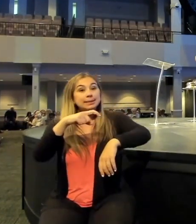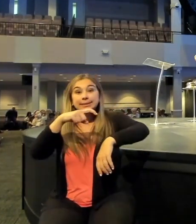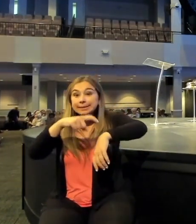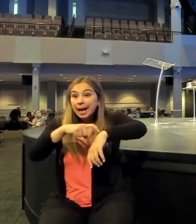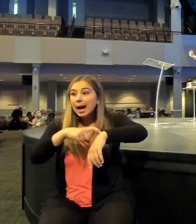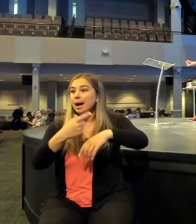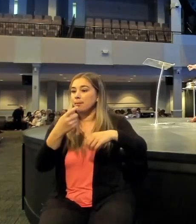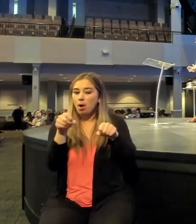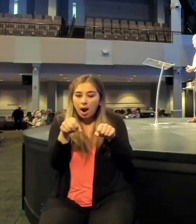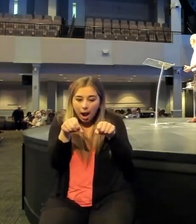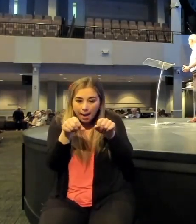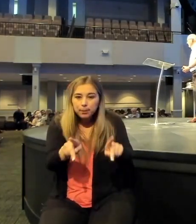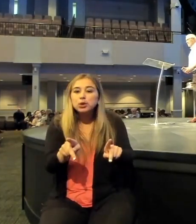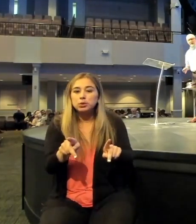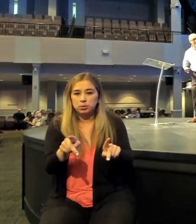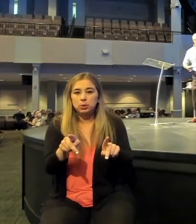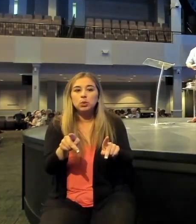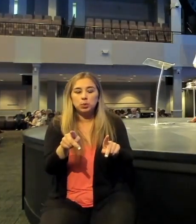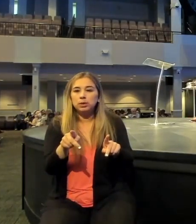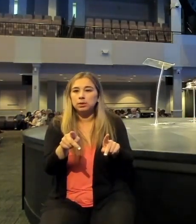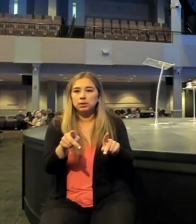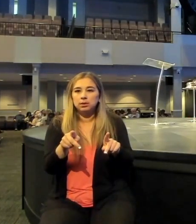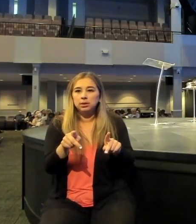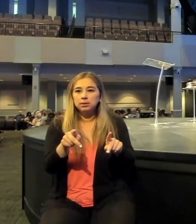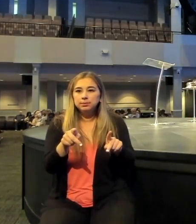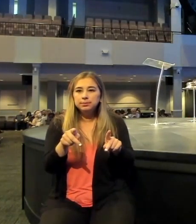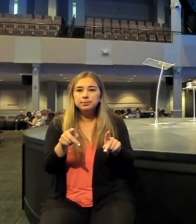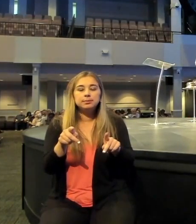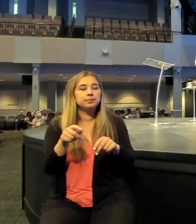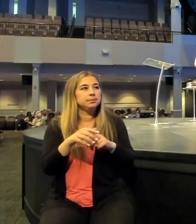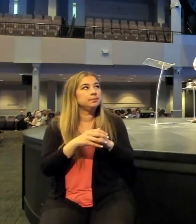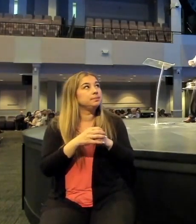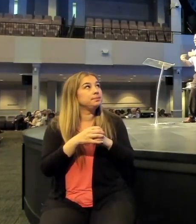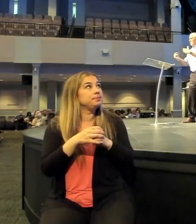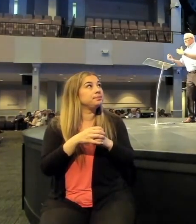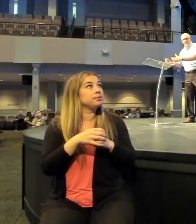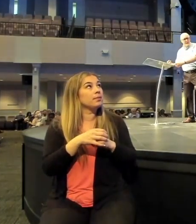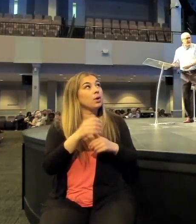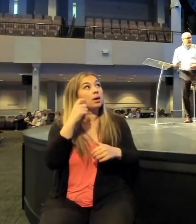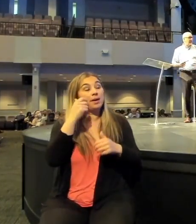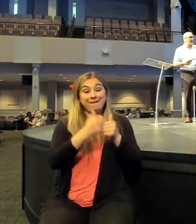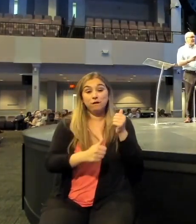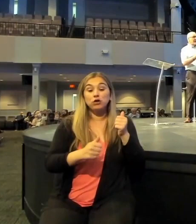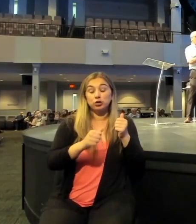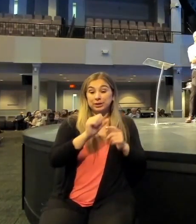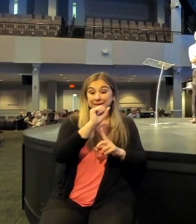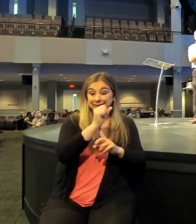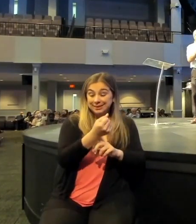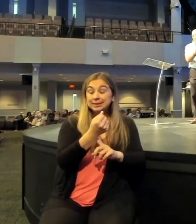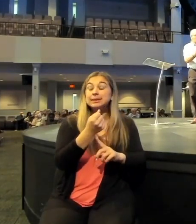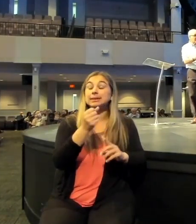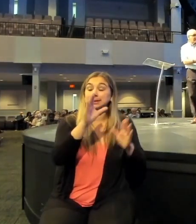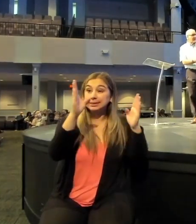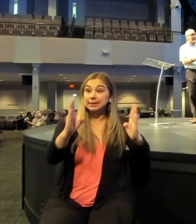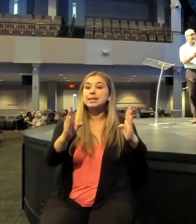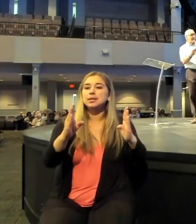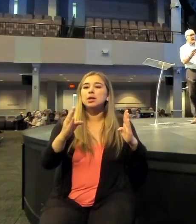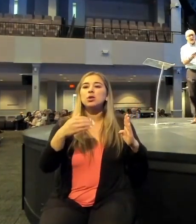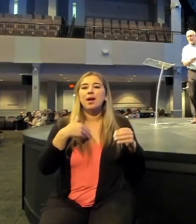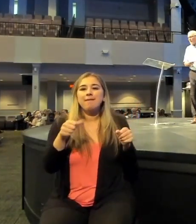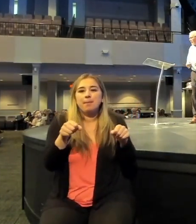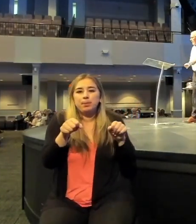time, an opportunity, not a moment on the clock necessarily, but an opportunity for every